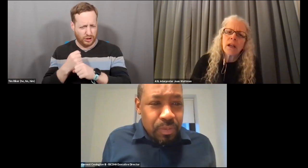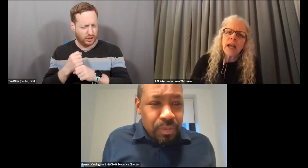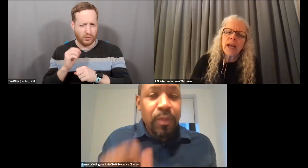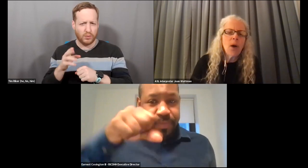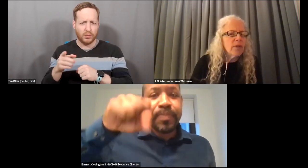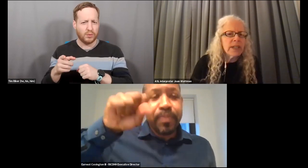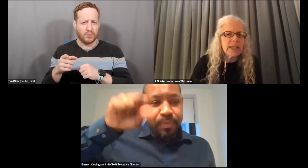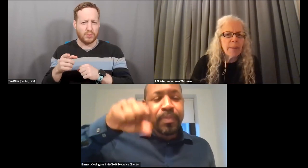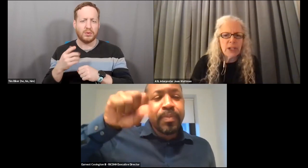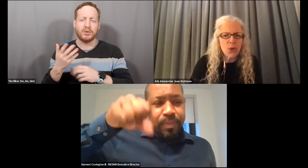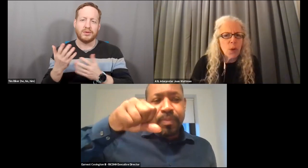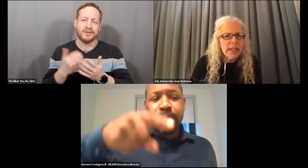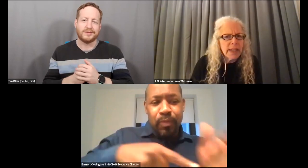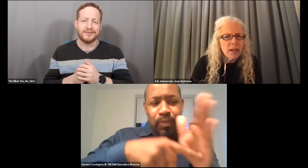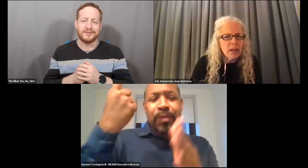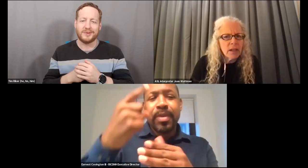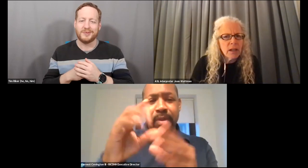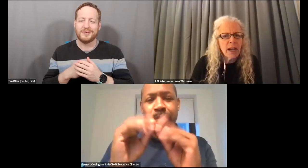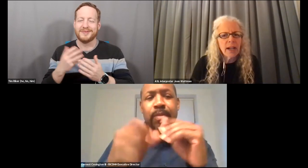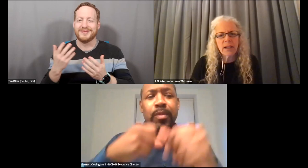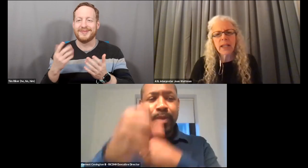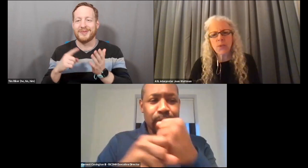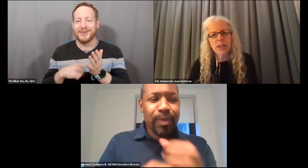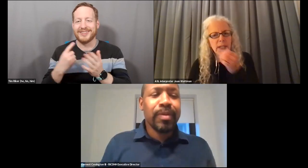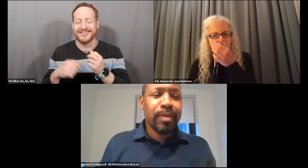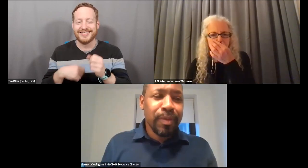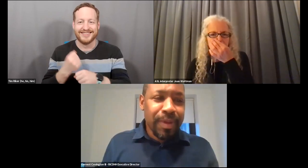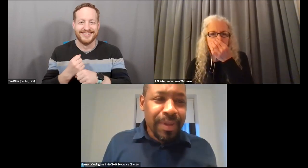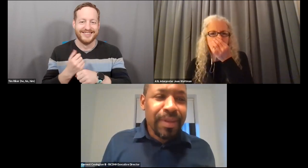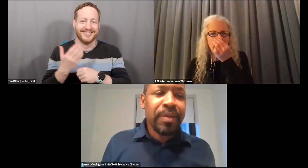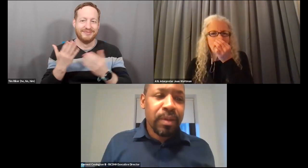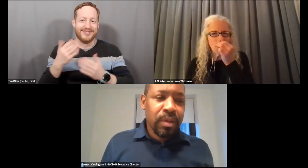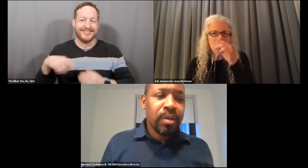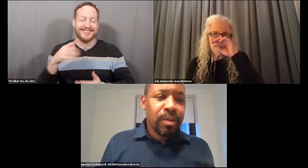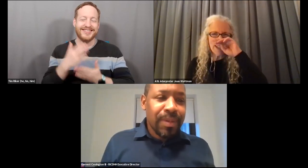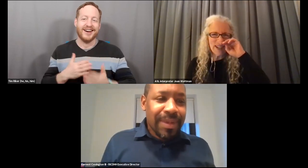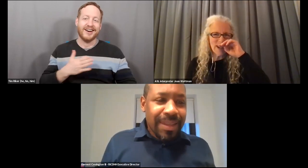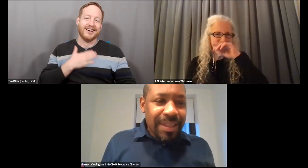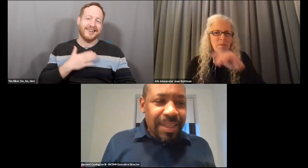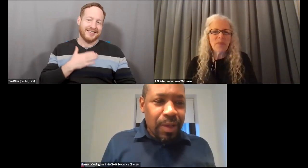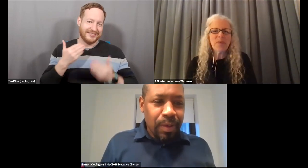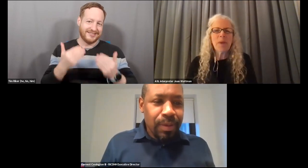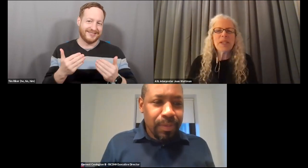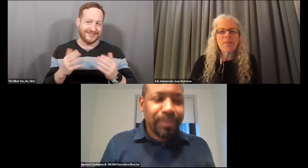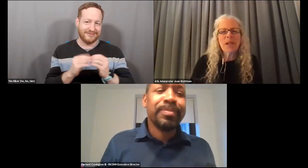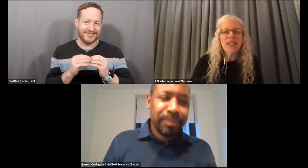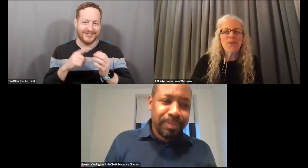And how often does that meet? Just once a year? Yes, once a year. Oh, once a year. Maybe somebody would